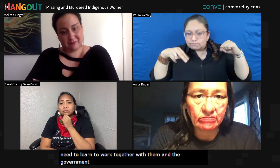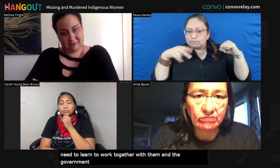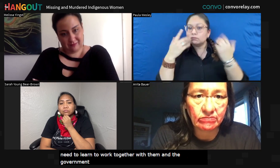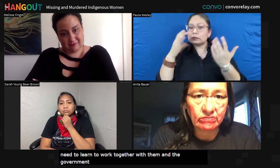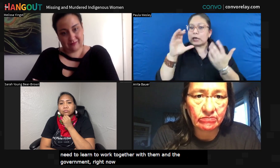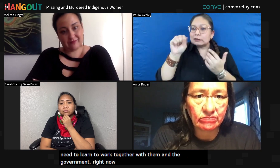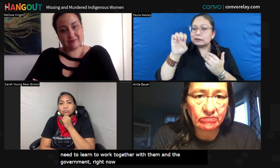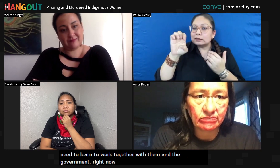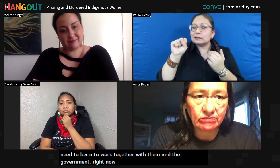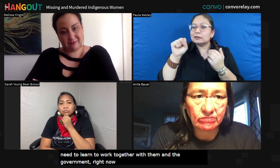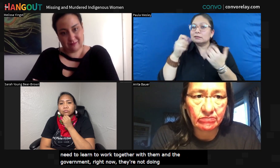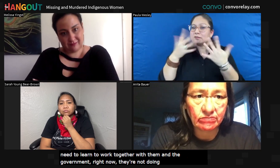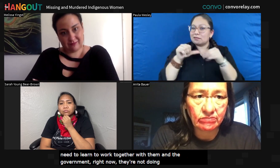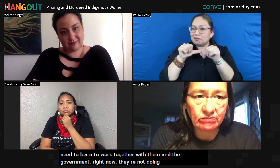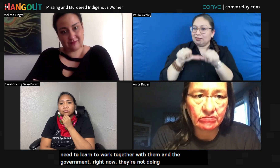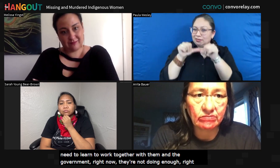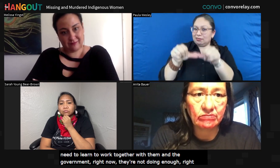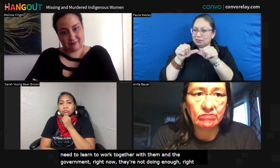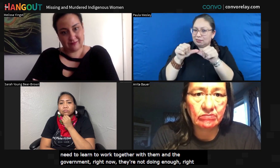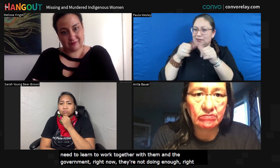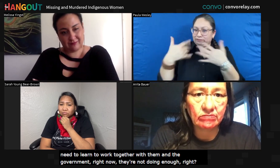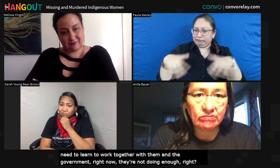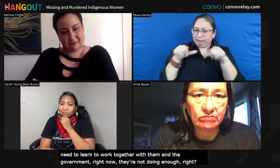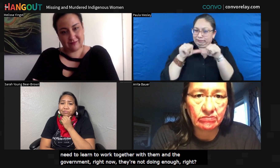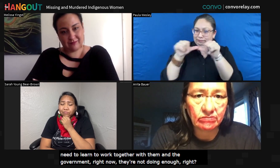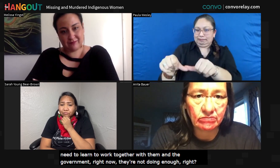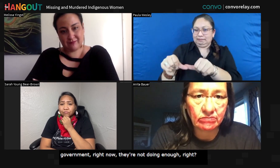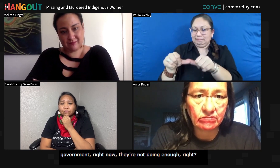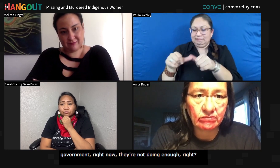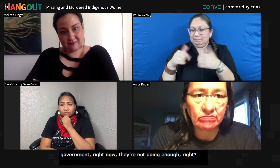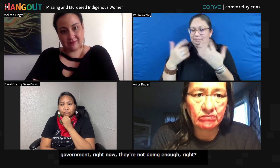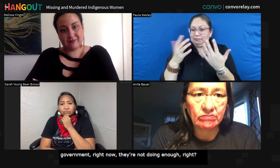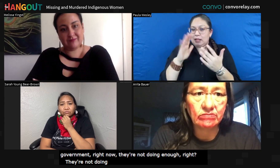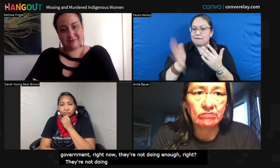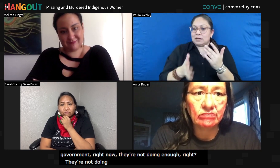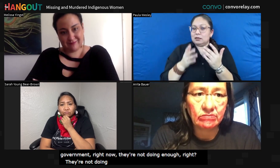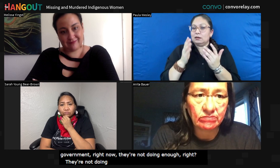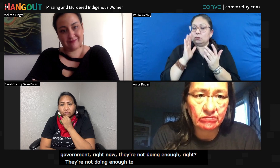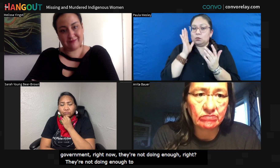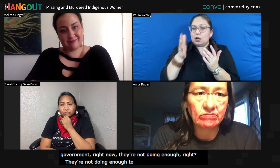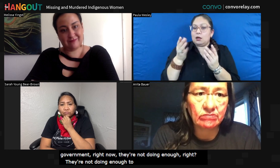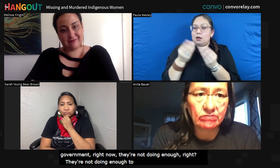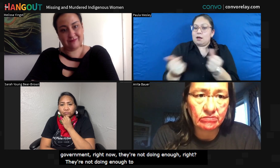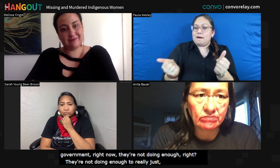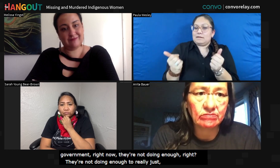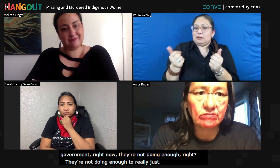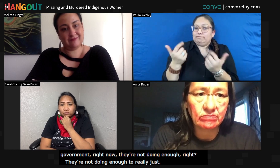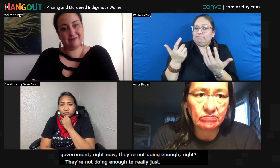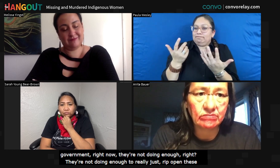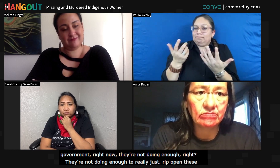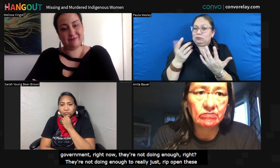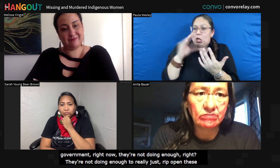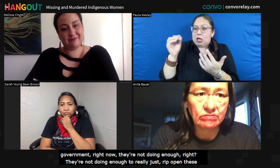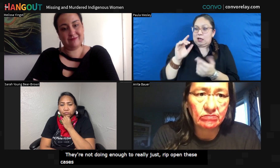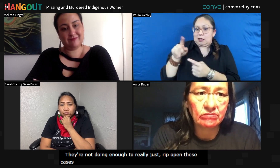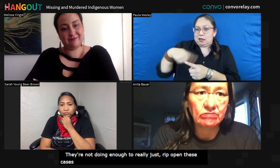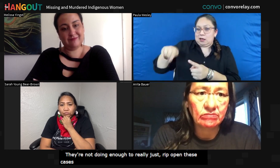to really just rip open these cases and dig deeper to find who these people are